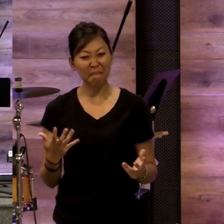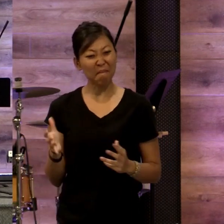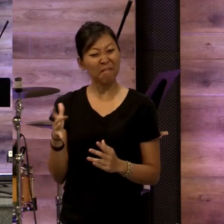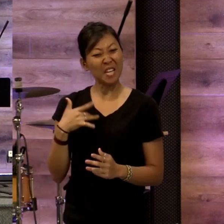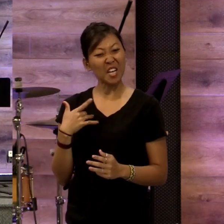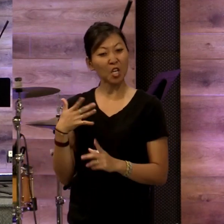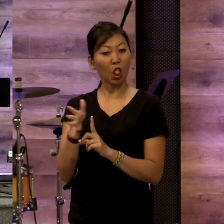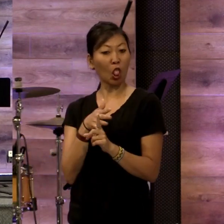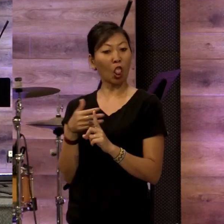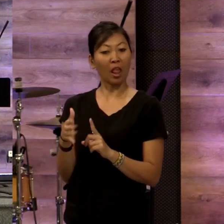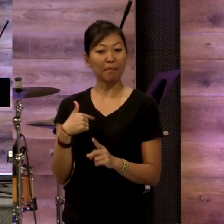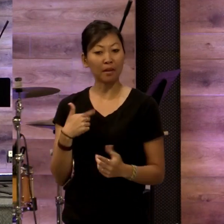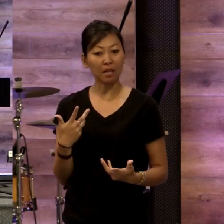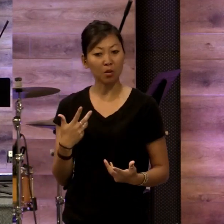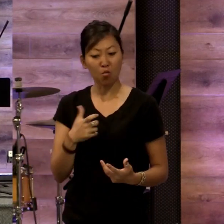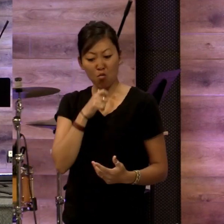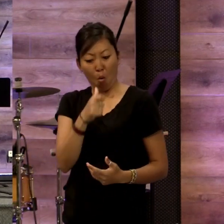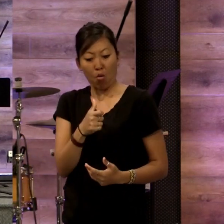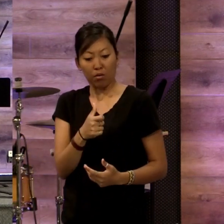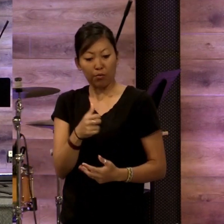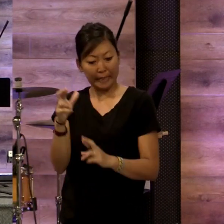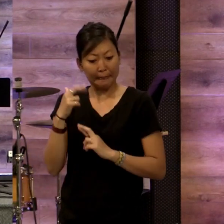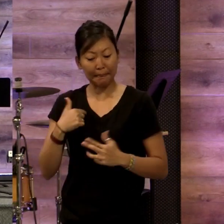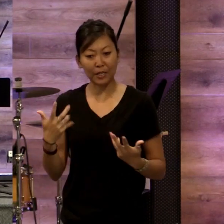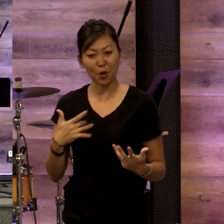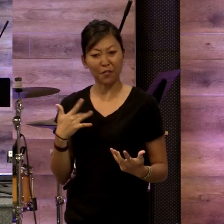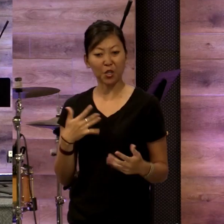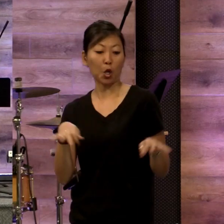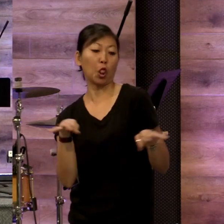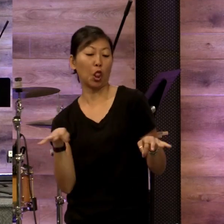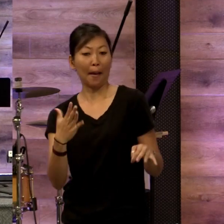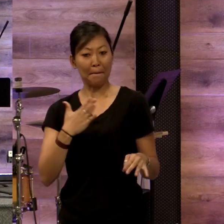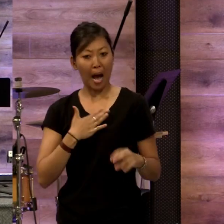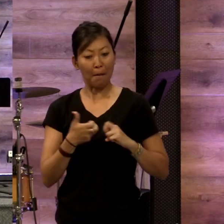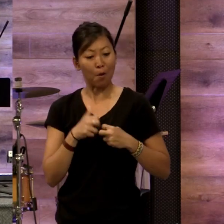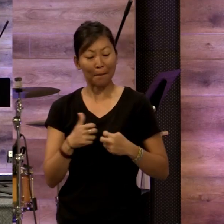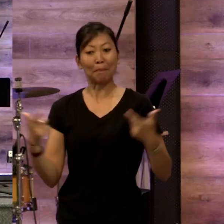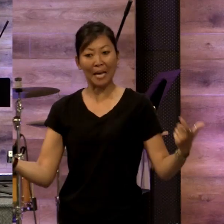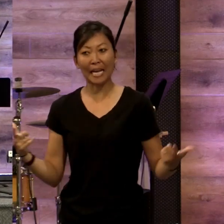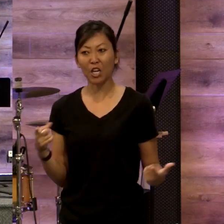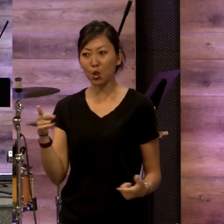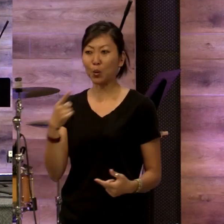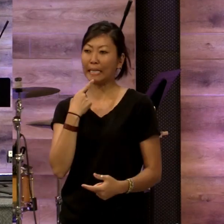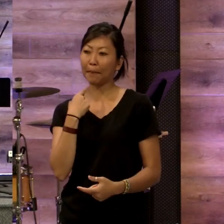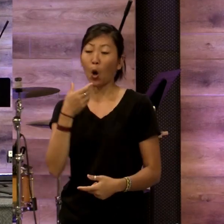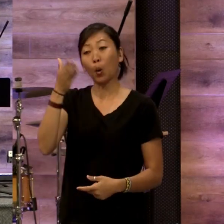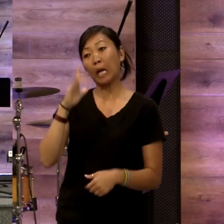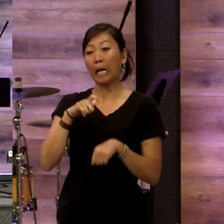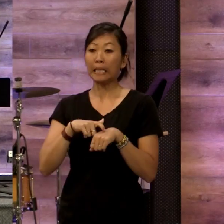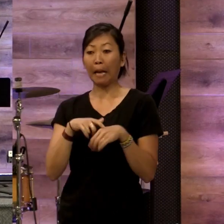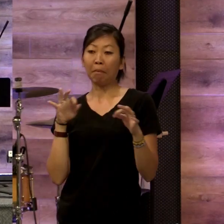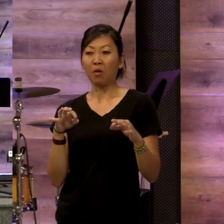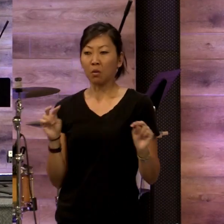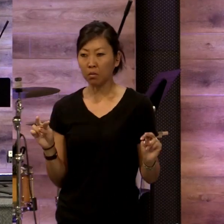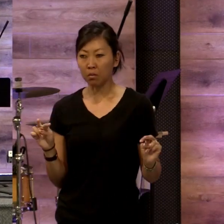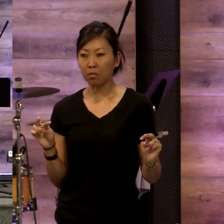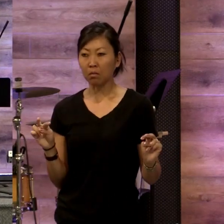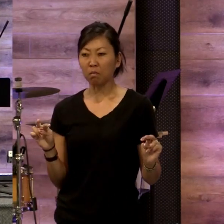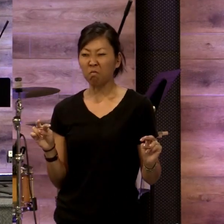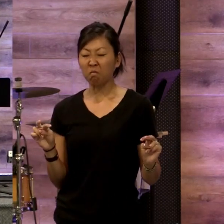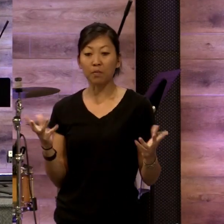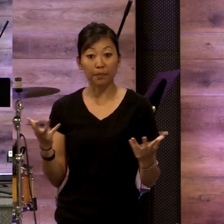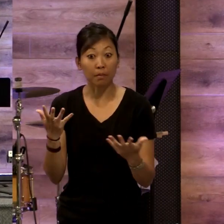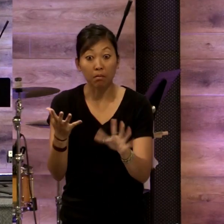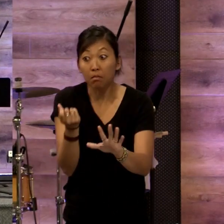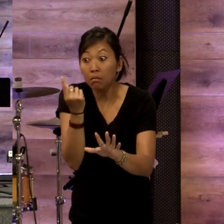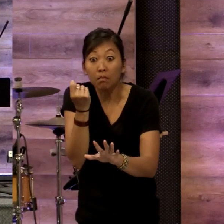patronizing. Or it feels like it trivializes what you're feeling in that particular moment. And don't get me